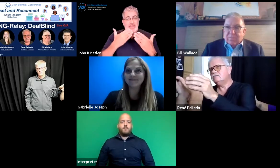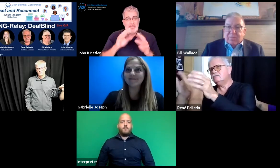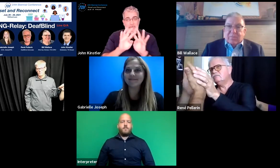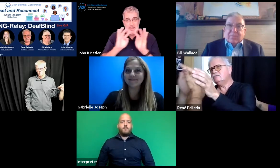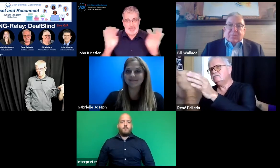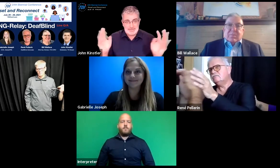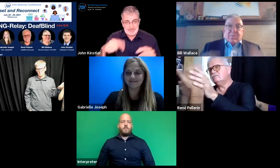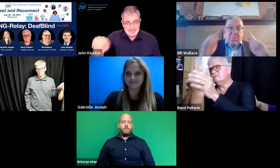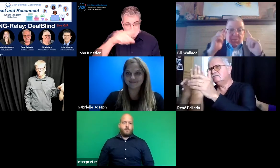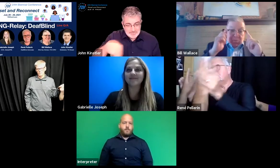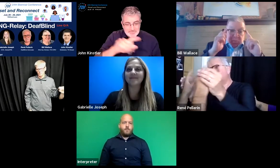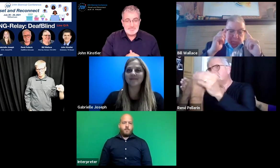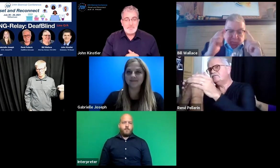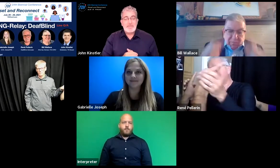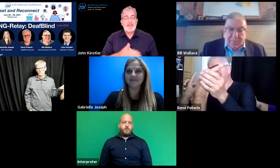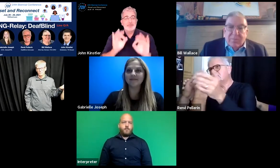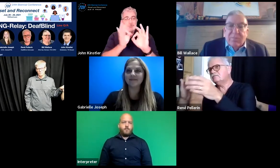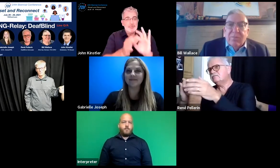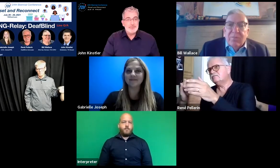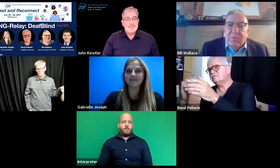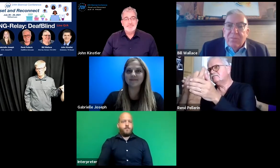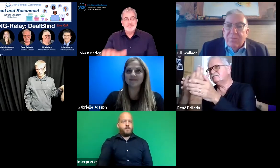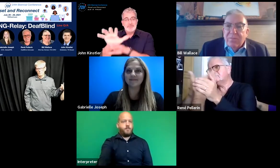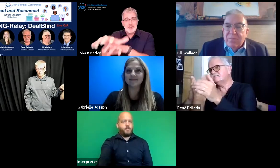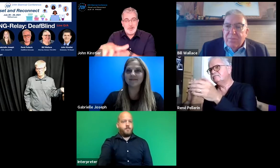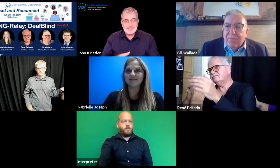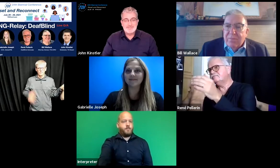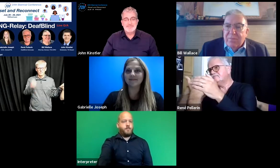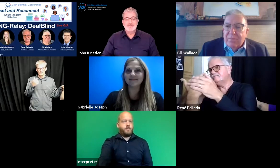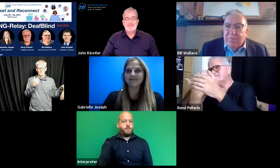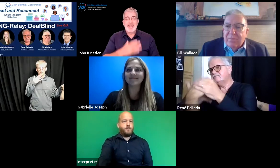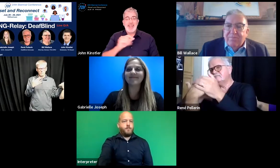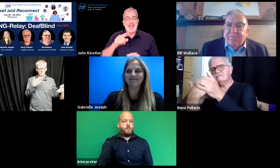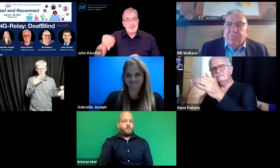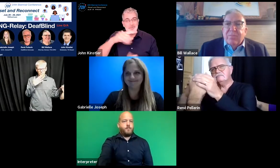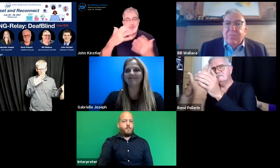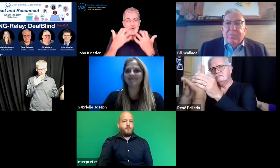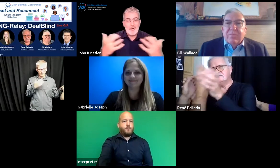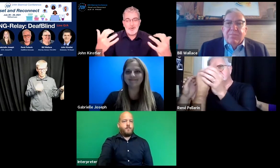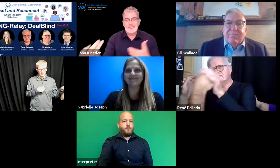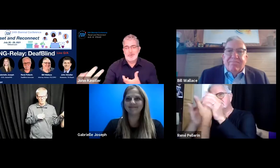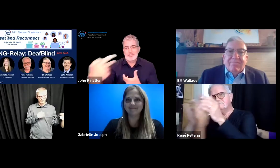apologize. But before I do that, I'd like to thank the panelists, the interpreters, the audience,